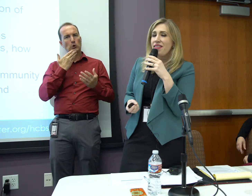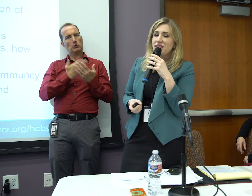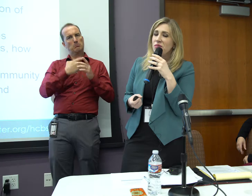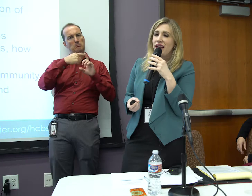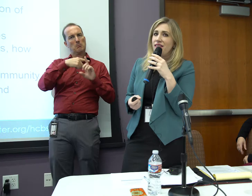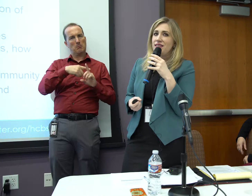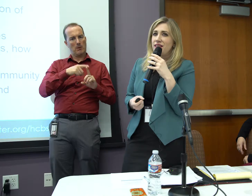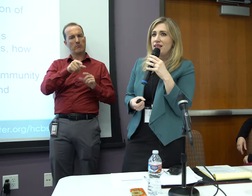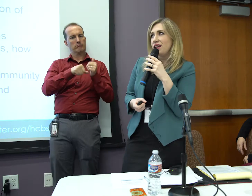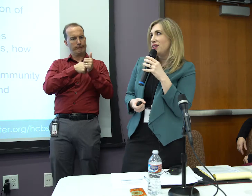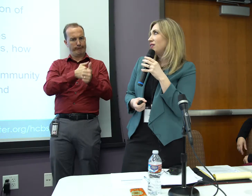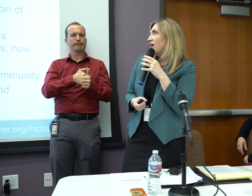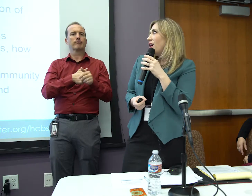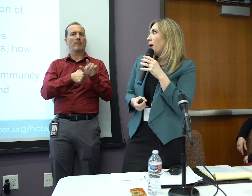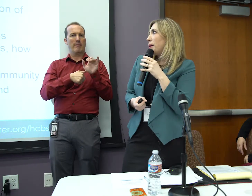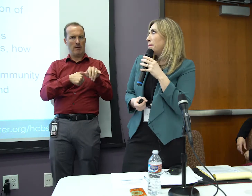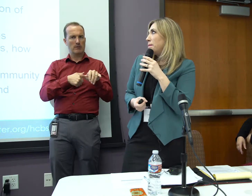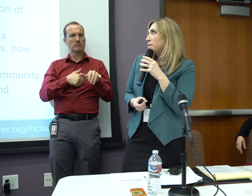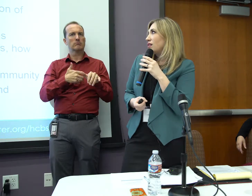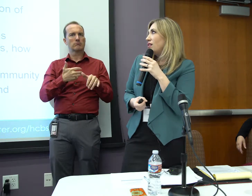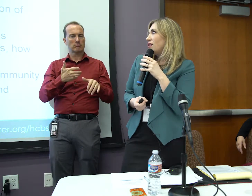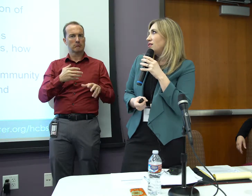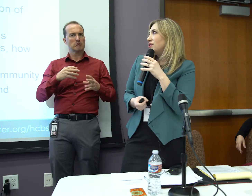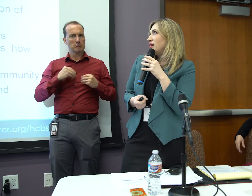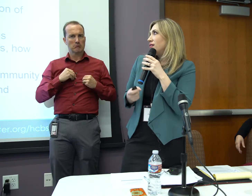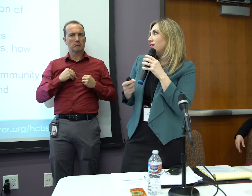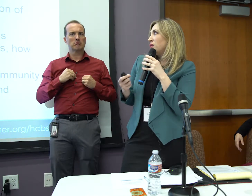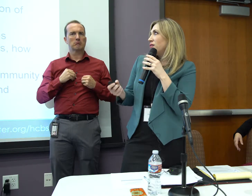and say, yeah, that's compliant, that's a setting that's